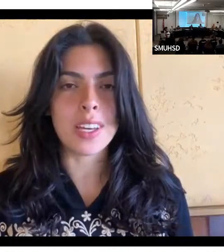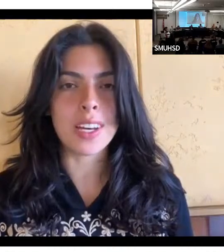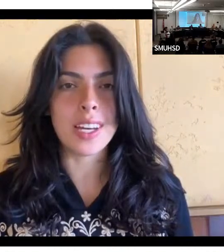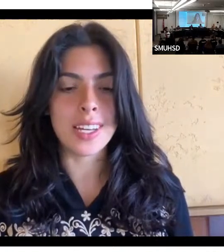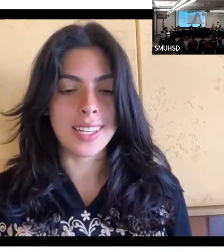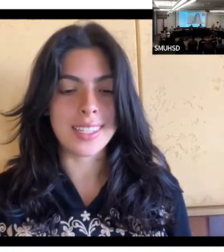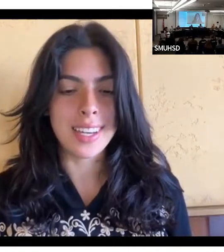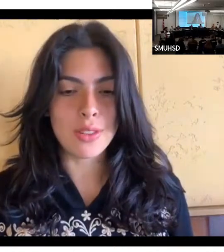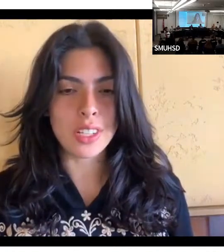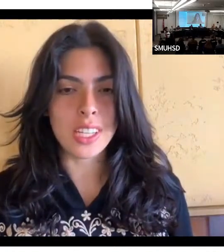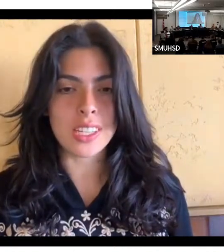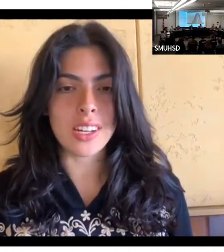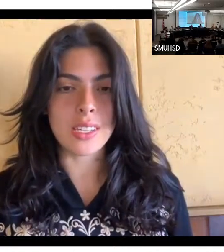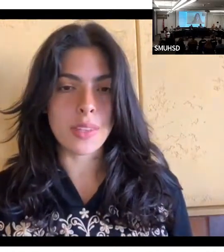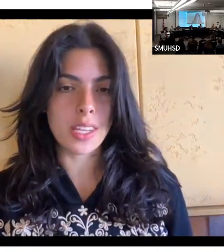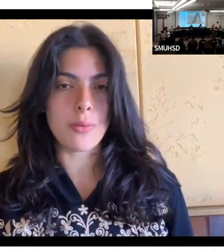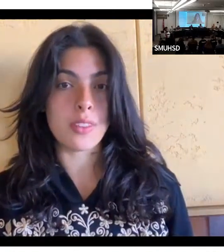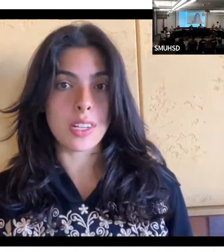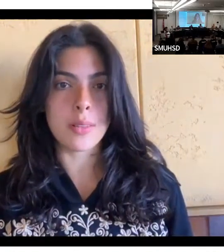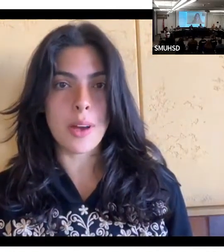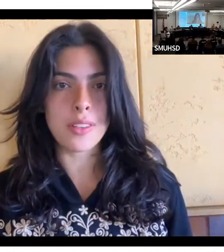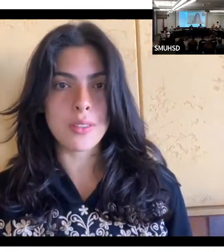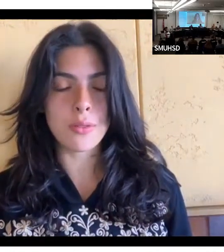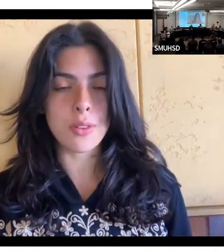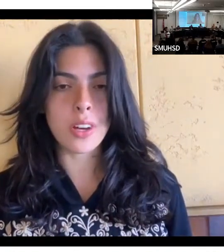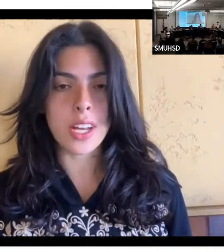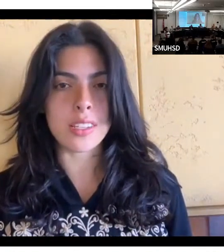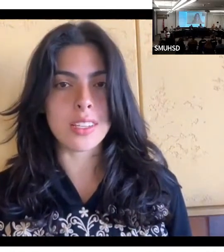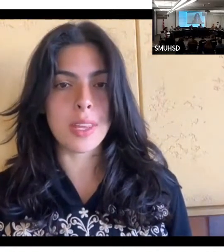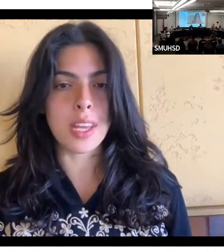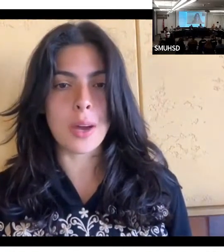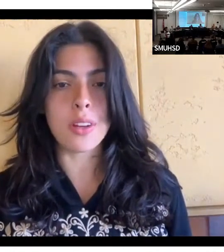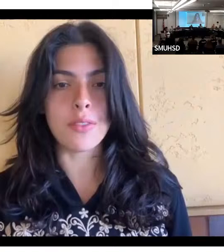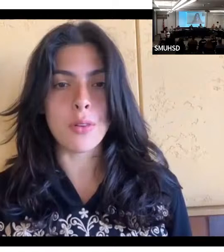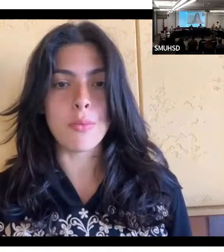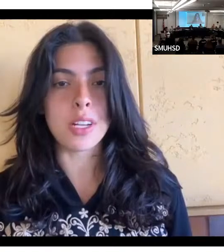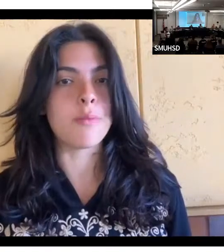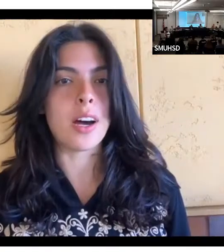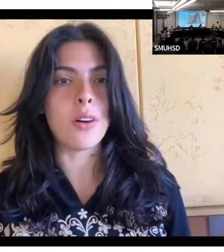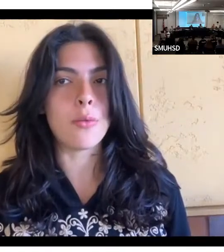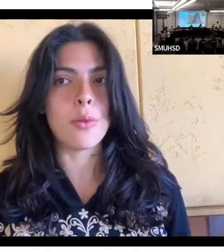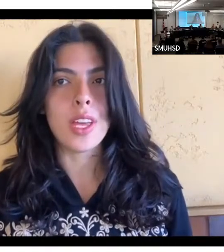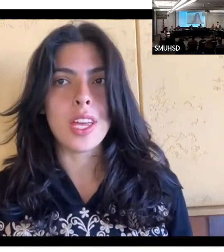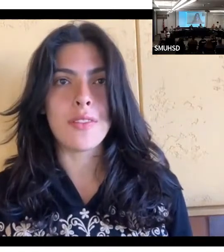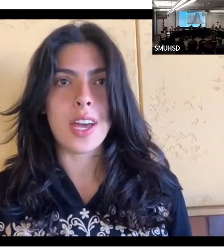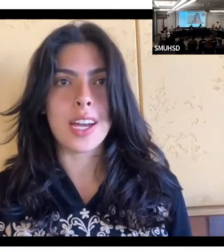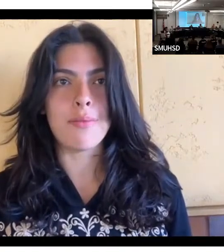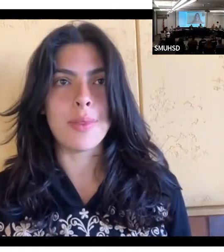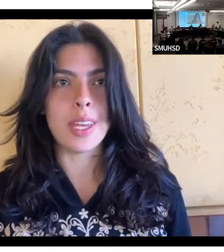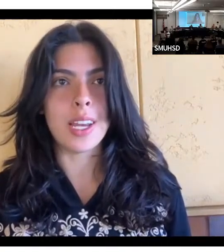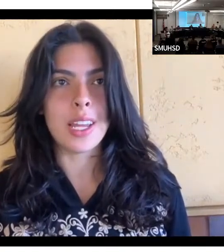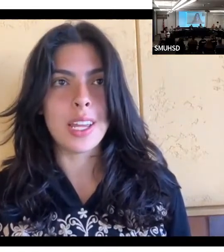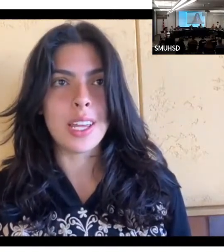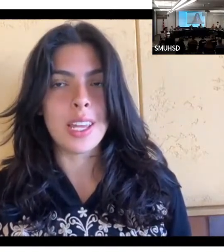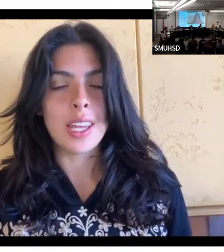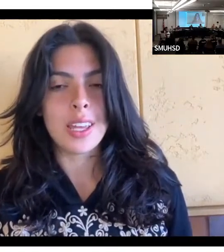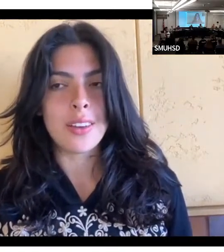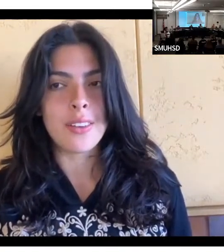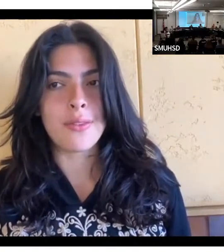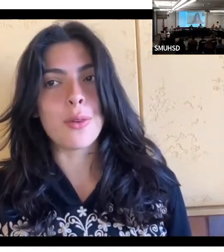feel heard because usually it's not something that's talked about in school, and it's not something I would have known much about if it hadn't